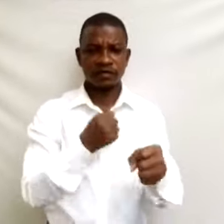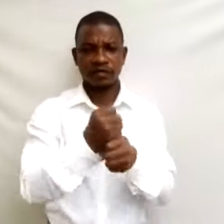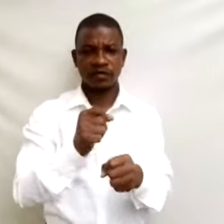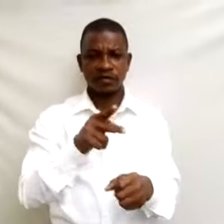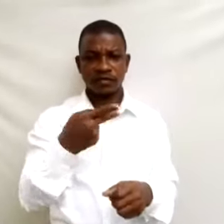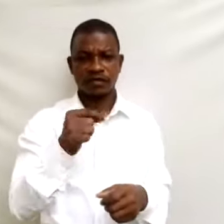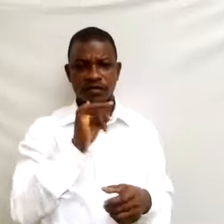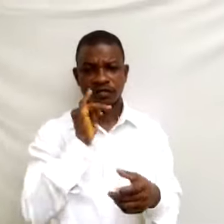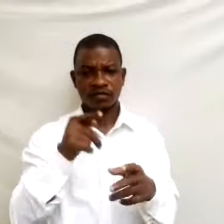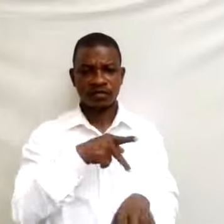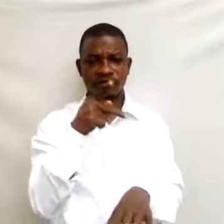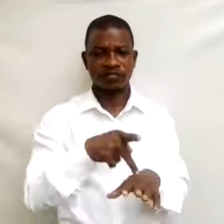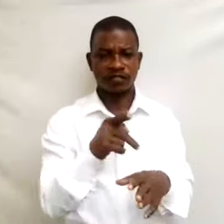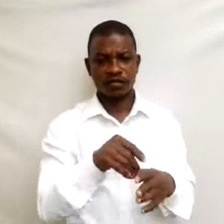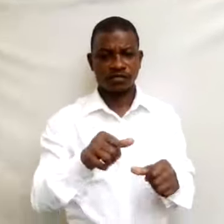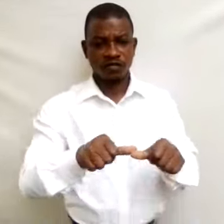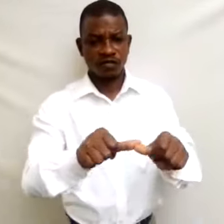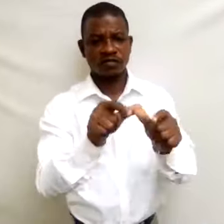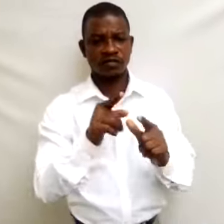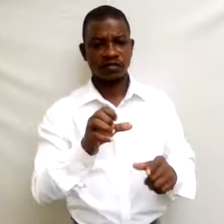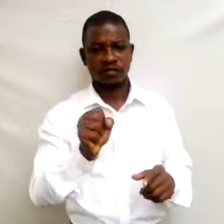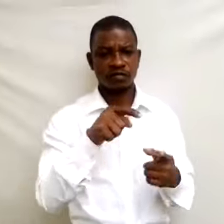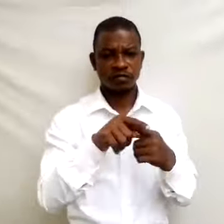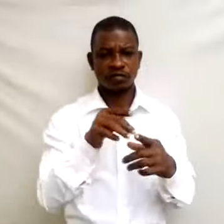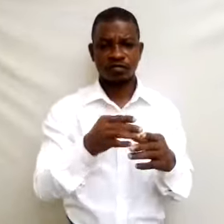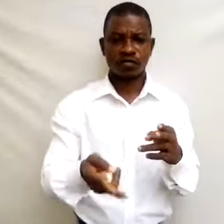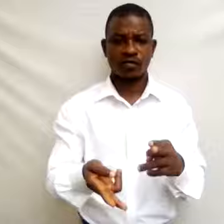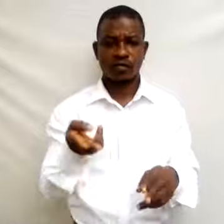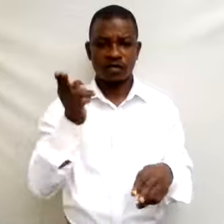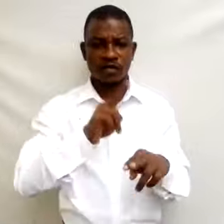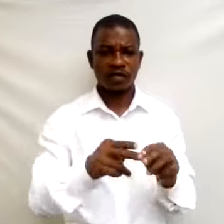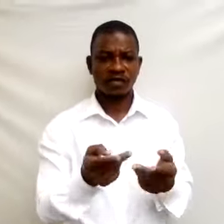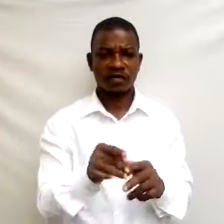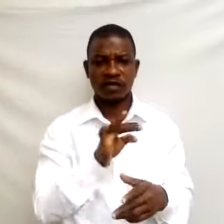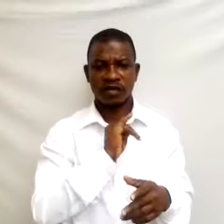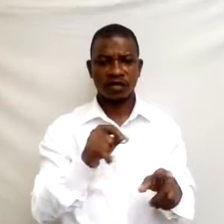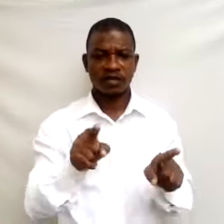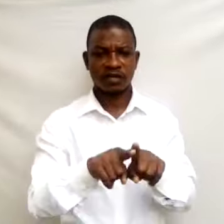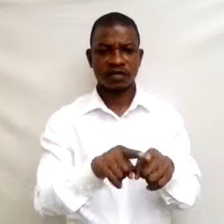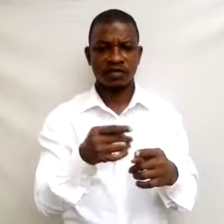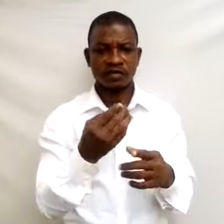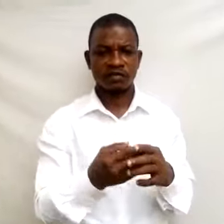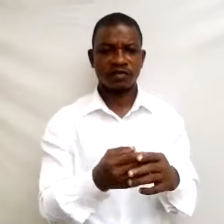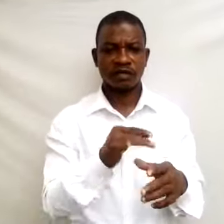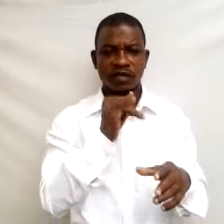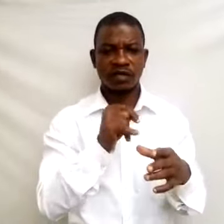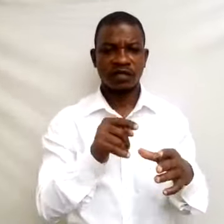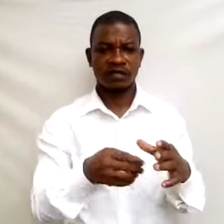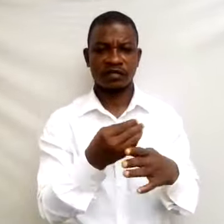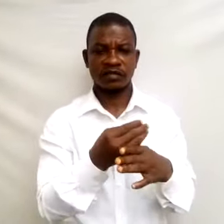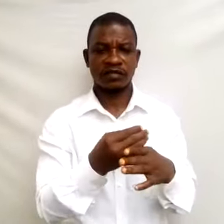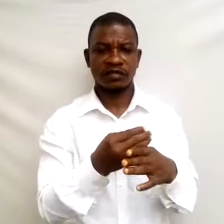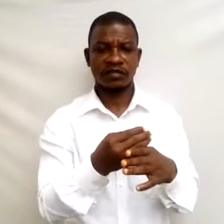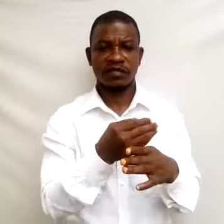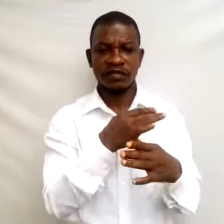the principal continues to increase as well as the interest.